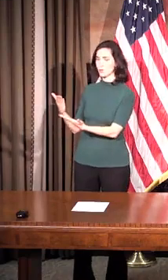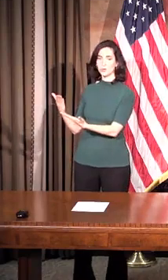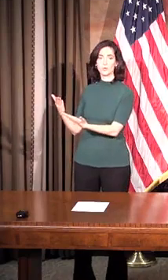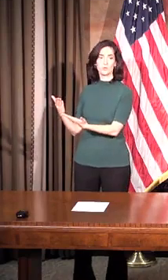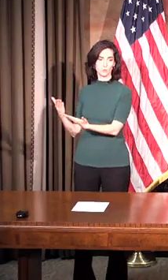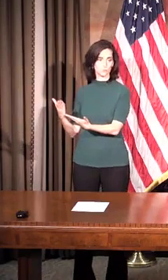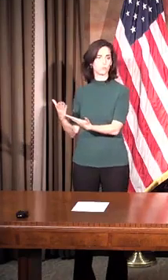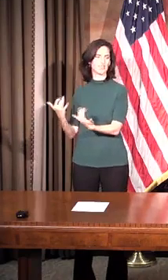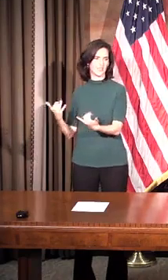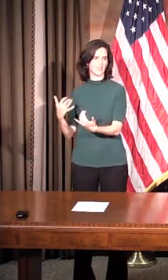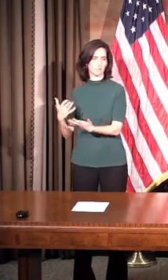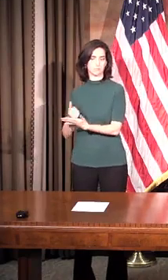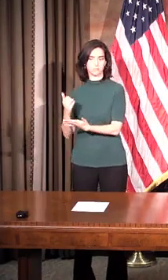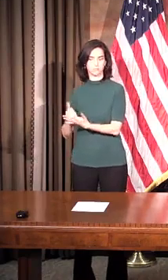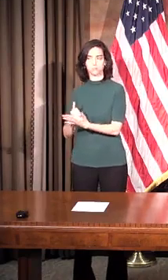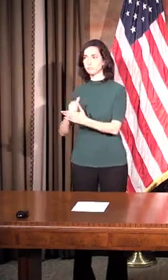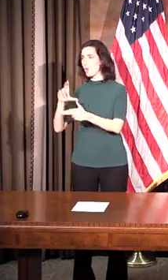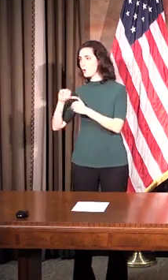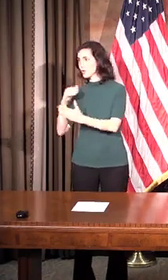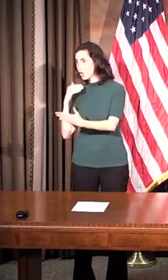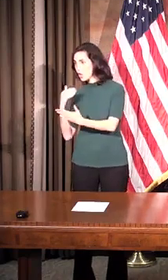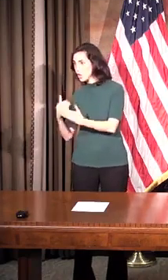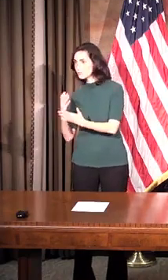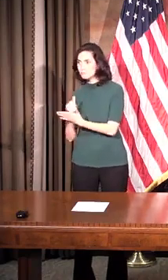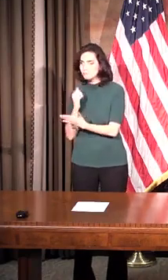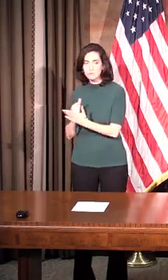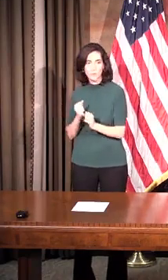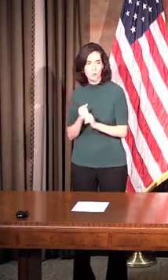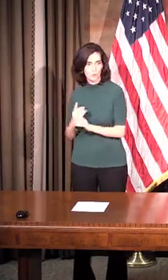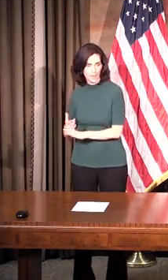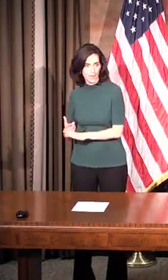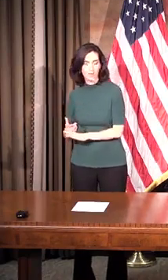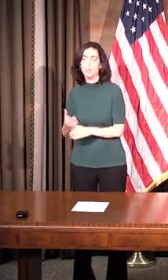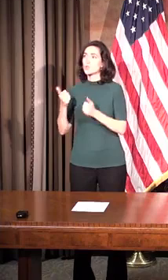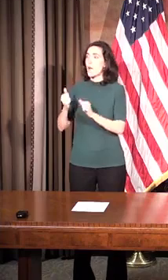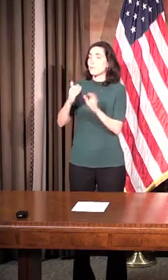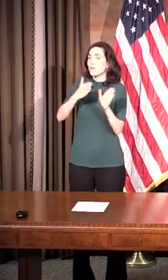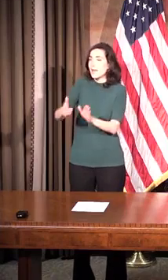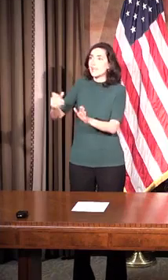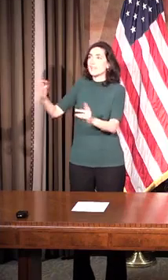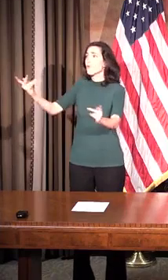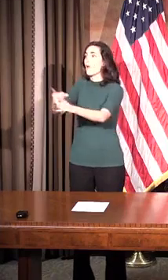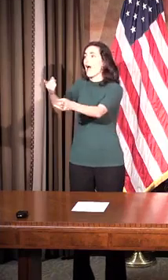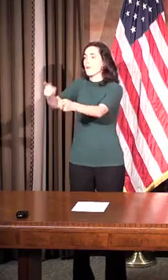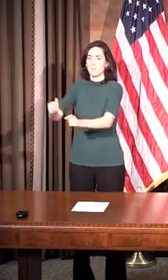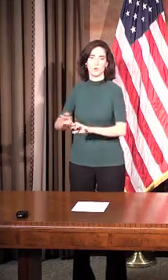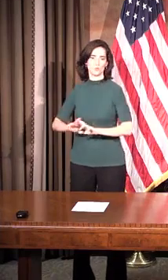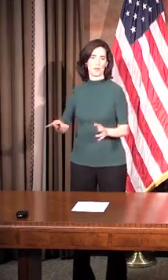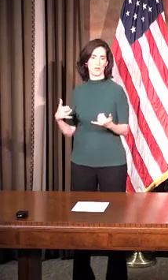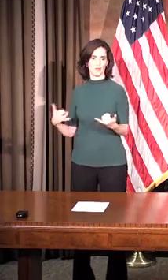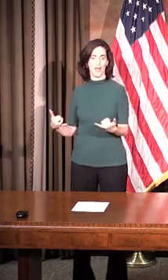to undertake in advance of Hurricane Zeta. Again, let's prepare for the worst, pray for the best. Let's be good neighbors